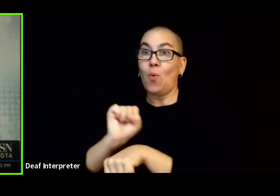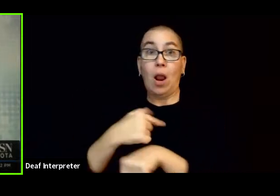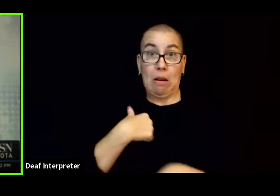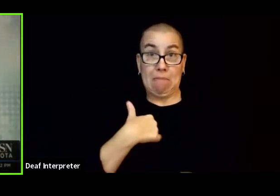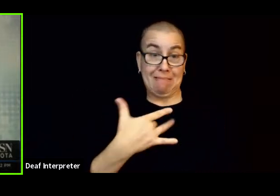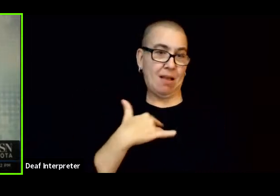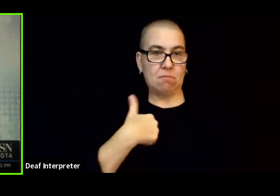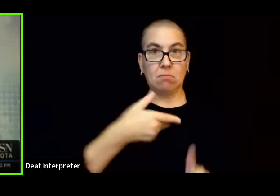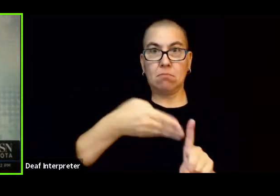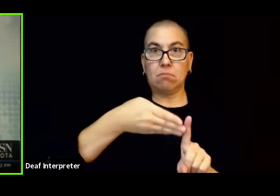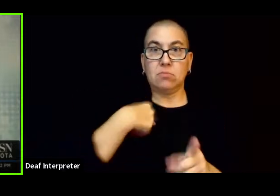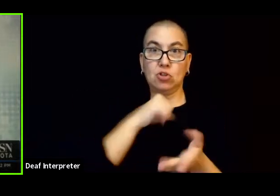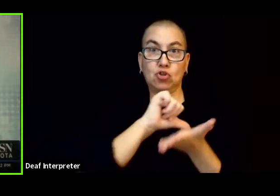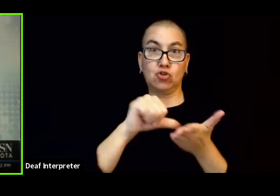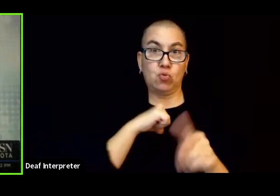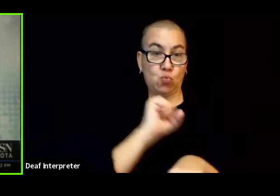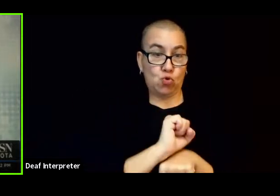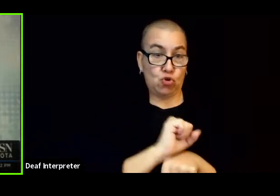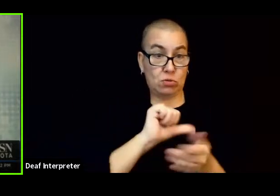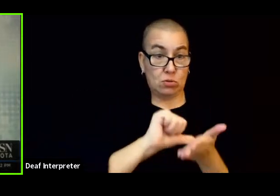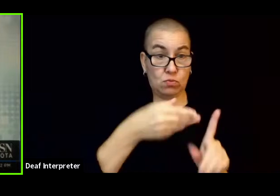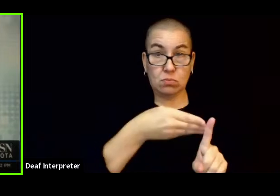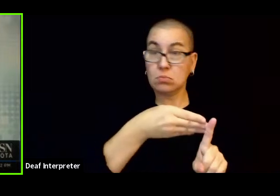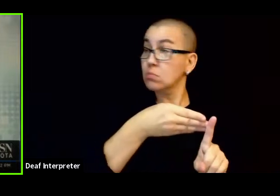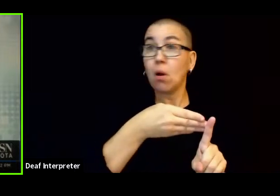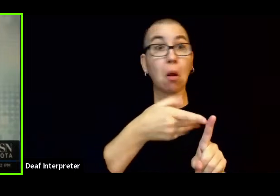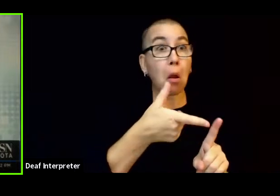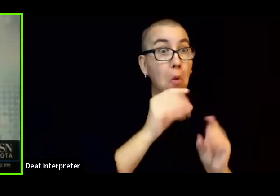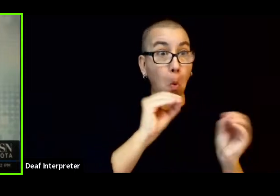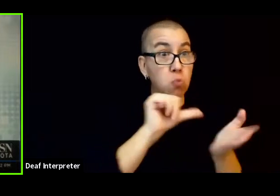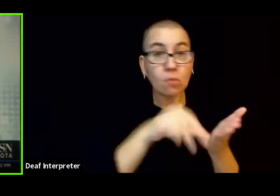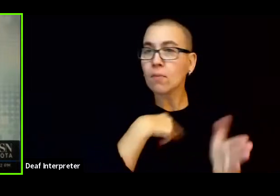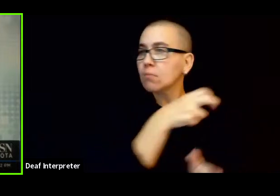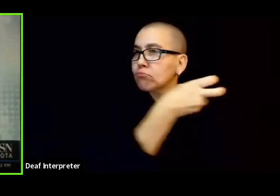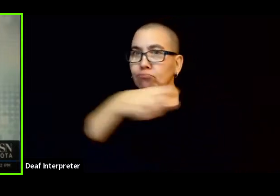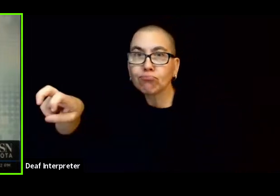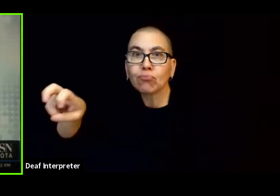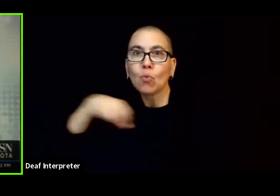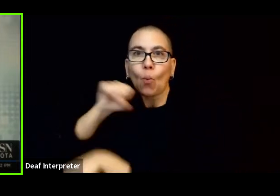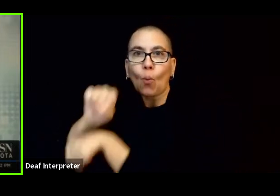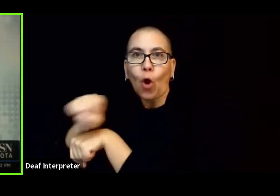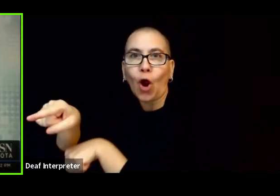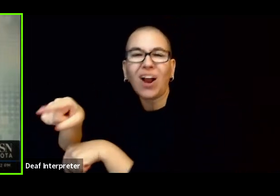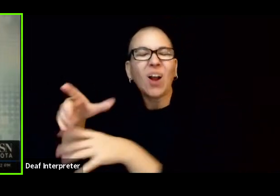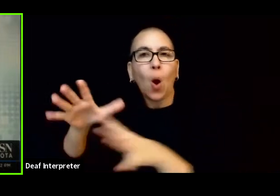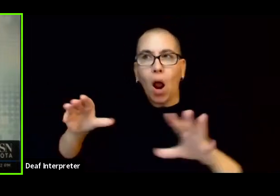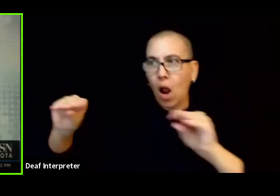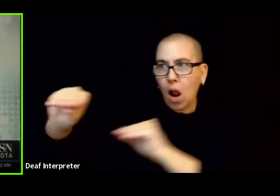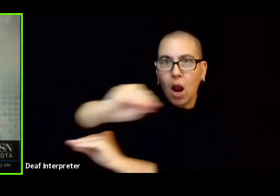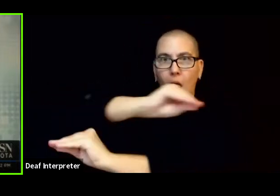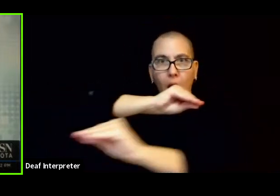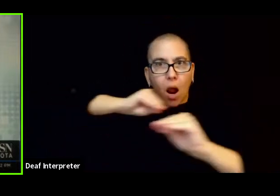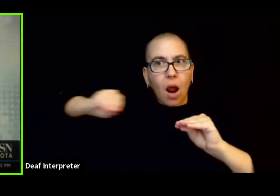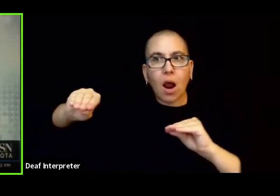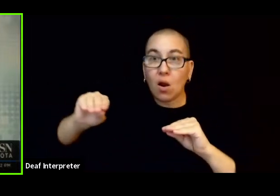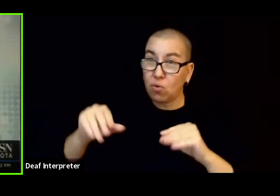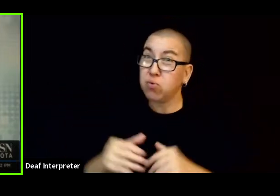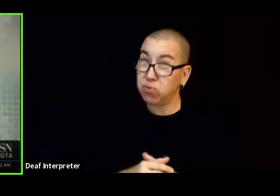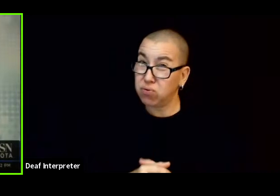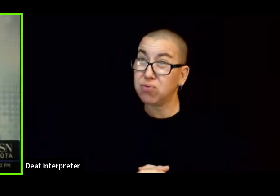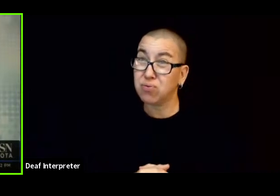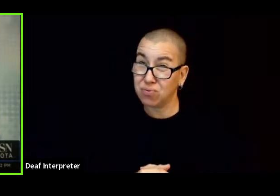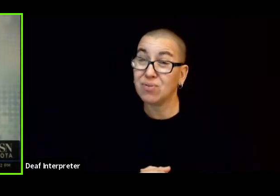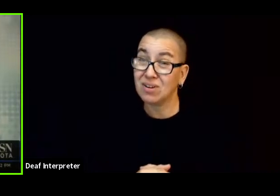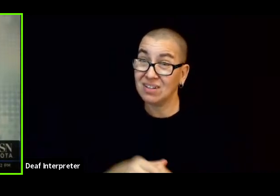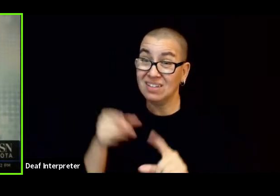But the issue of staff recruitment is always something that the systems are doing. There